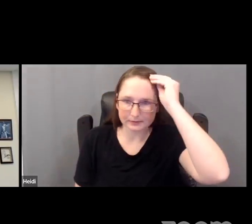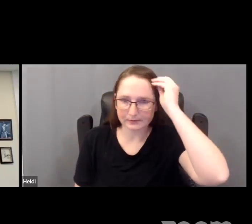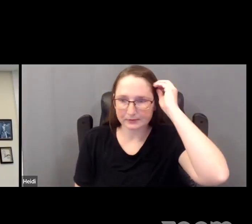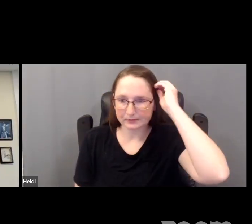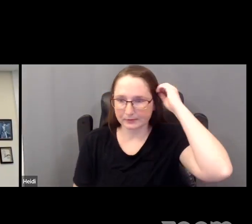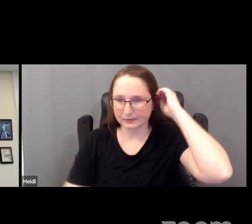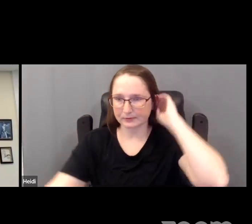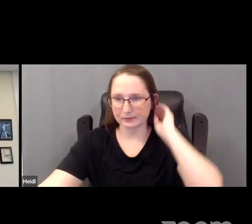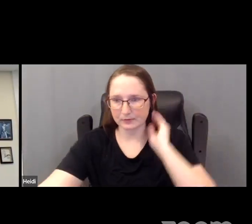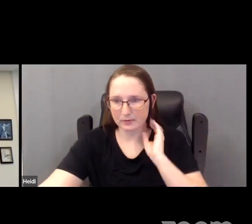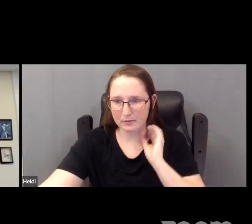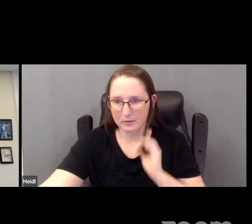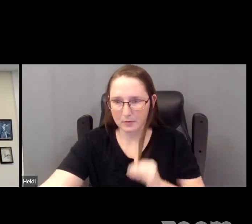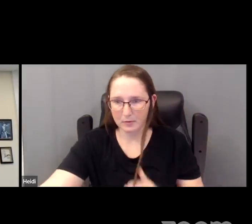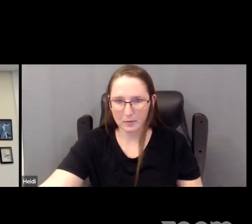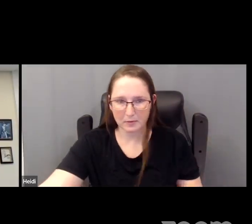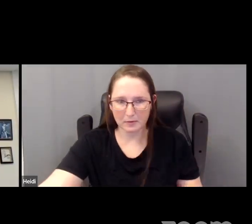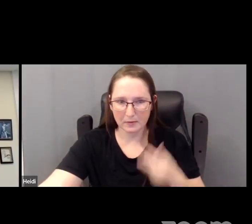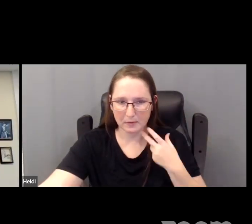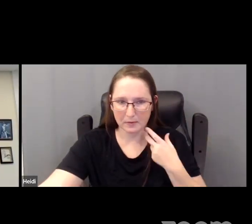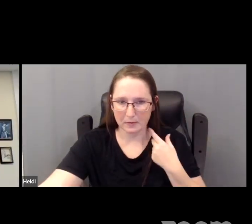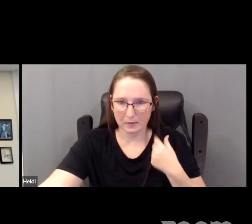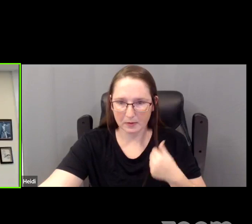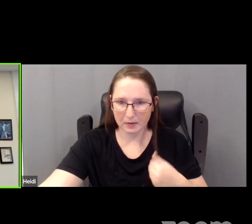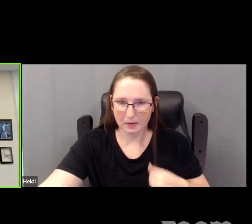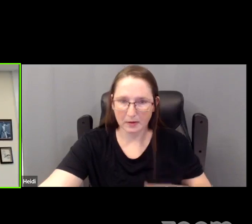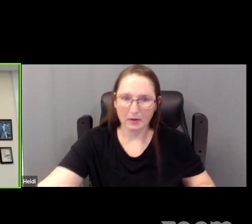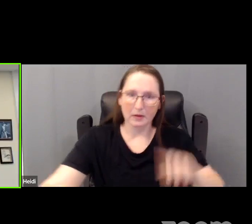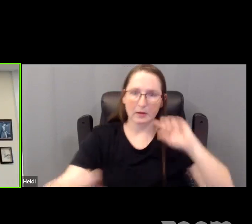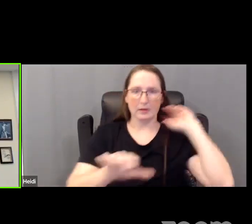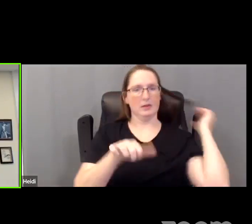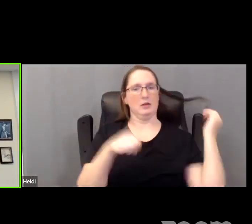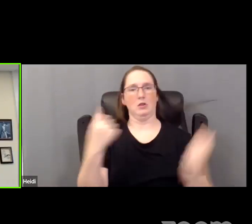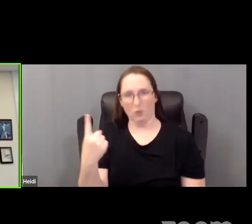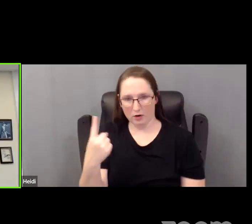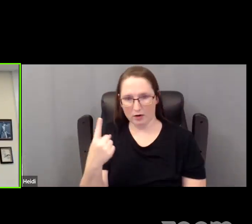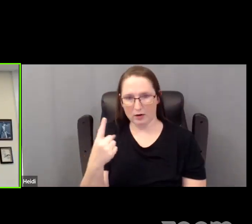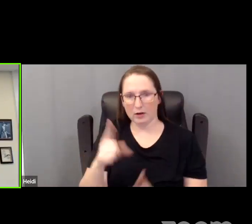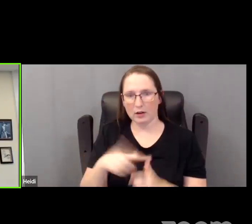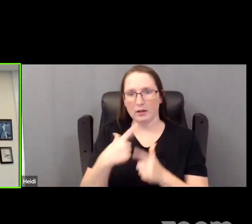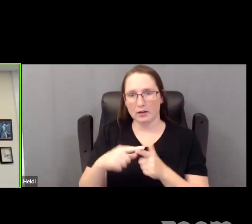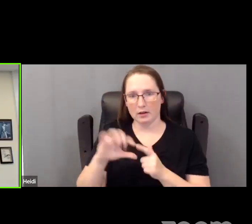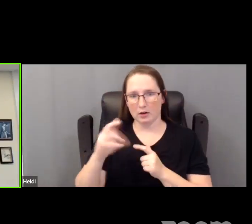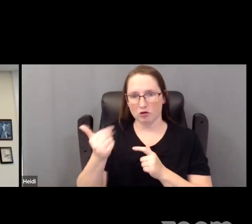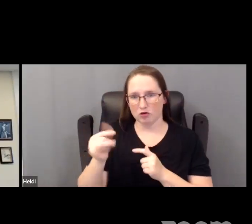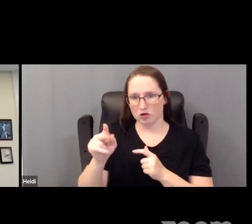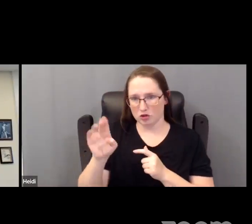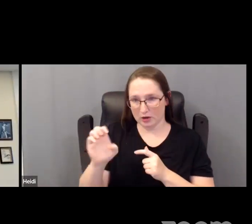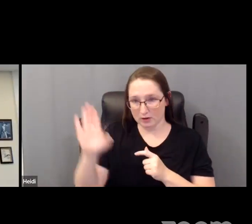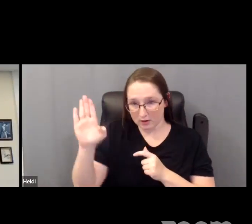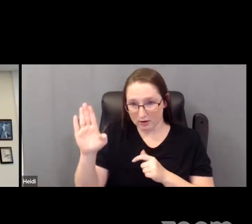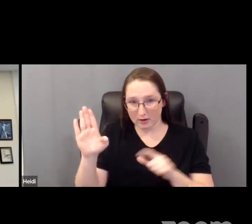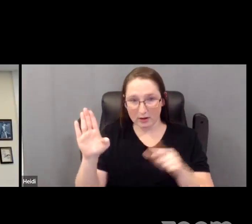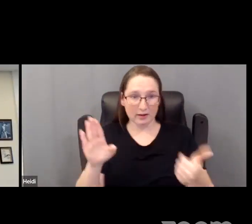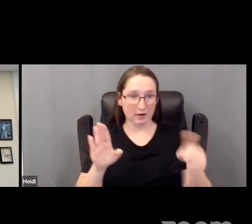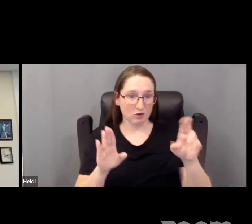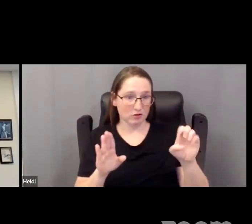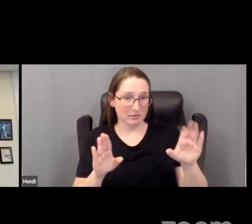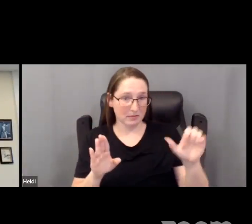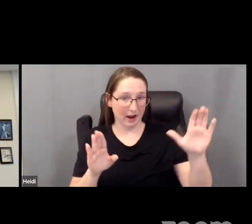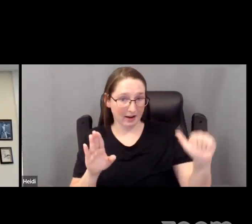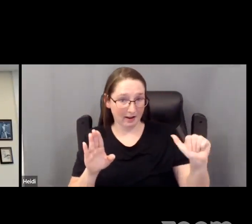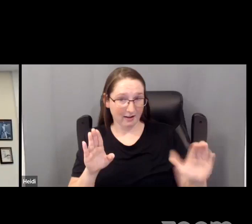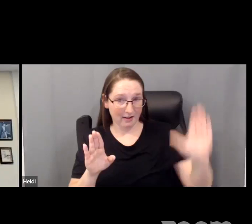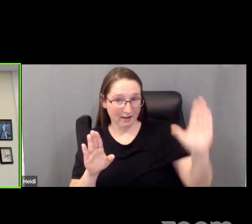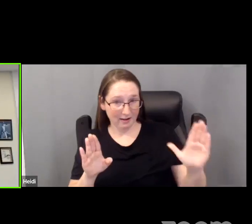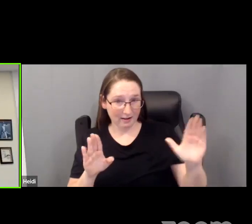There's another one that was in chat from Rory Carmody, and then okay. Christian Gallagher's hand is up, and then Rebecca's after that. So, Deb, could you